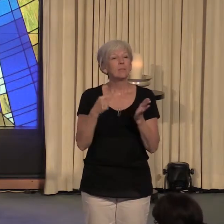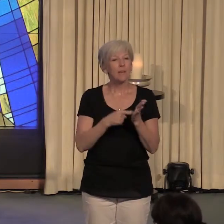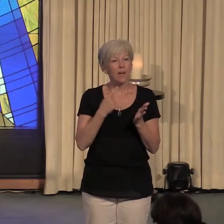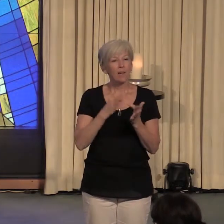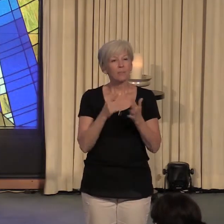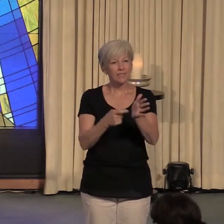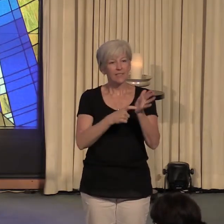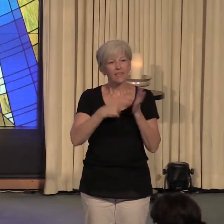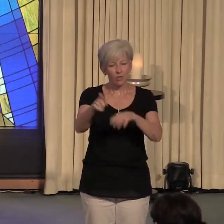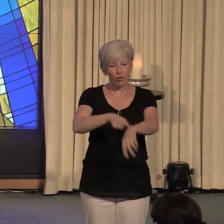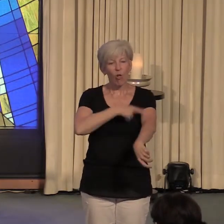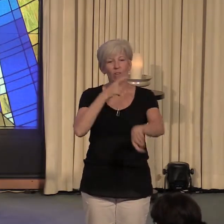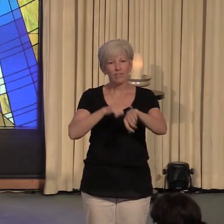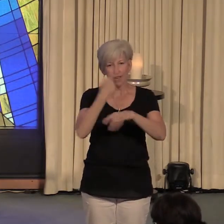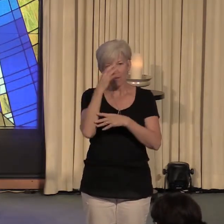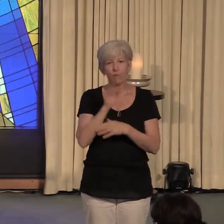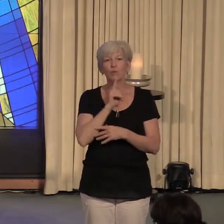will.